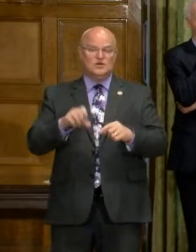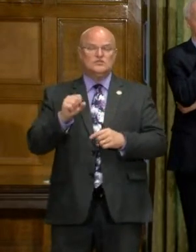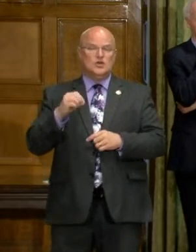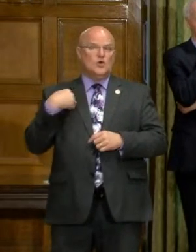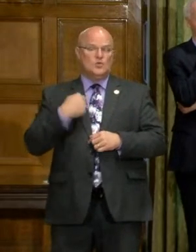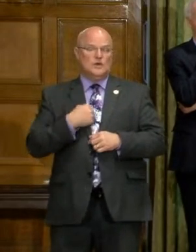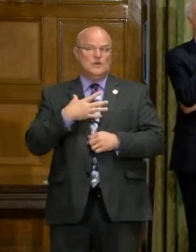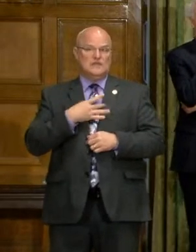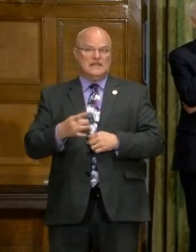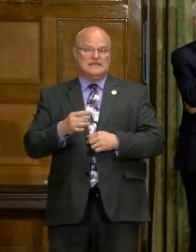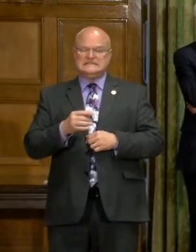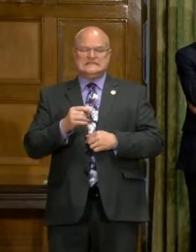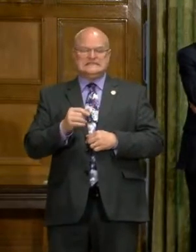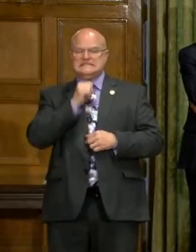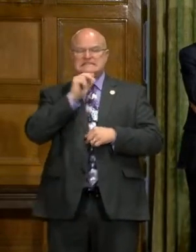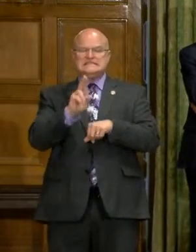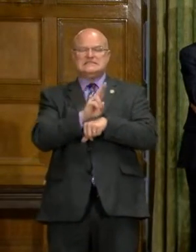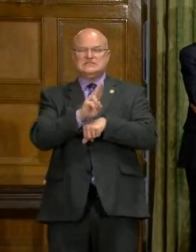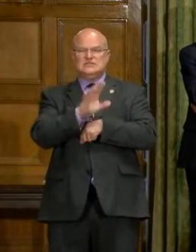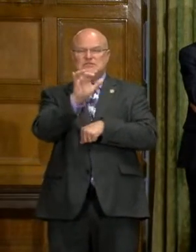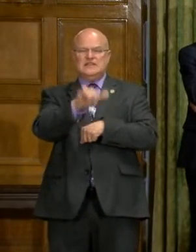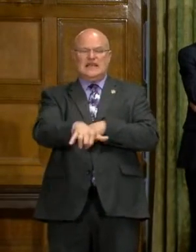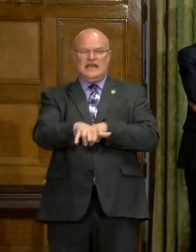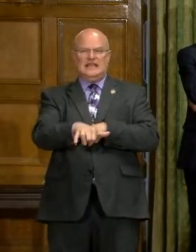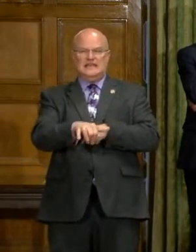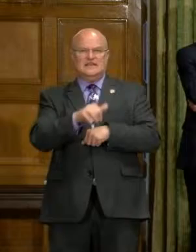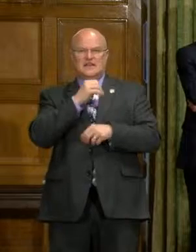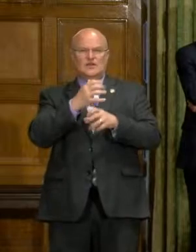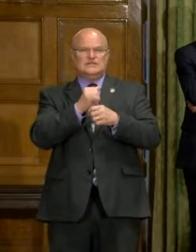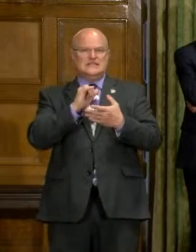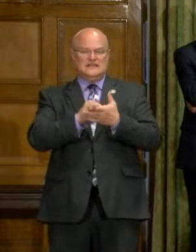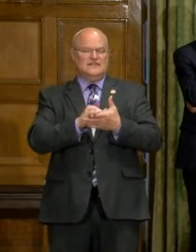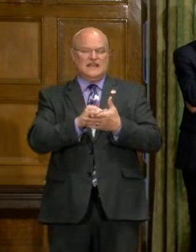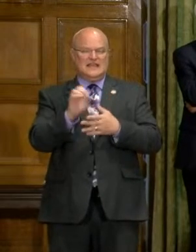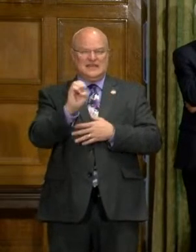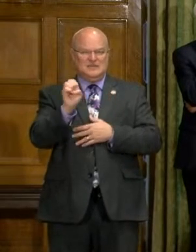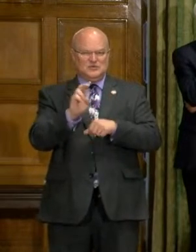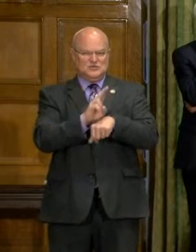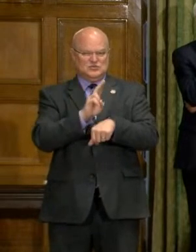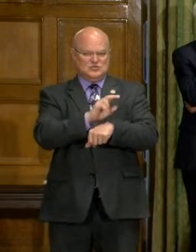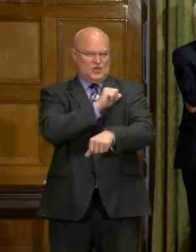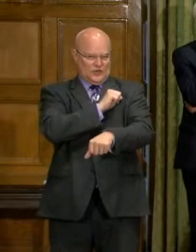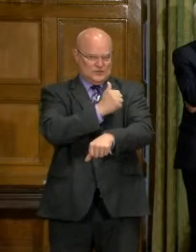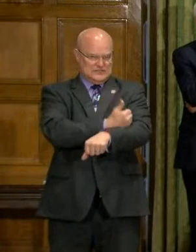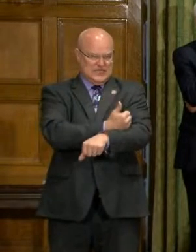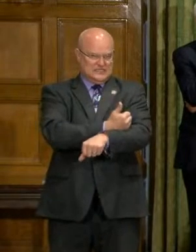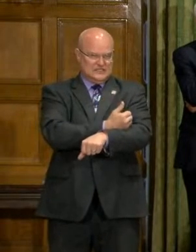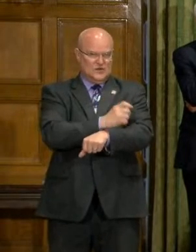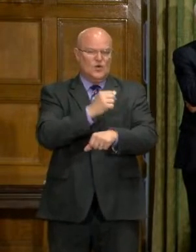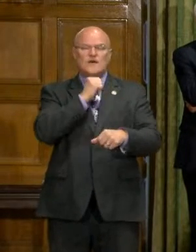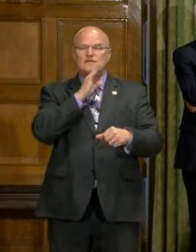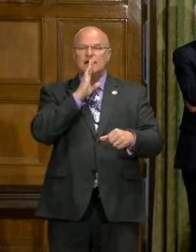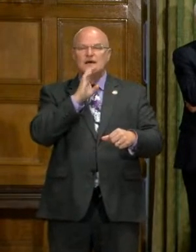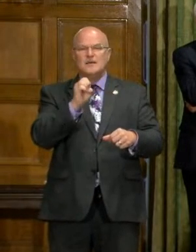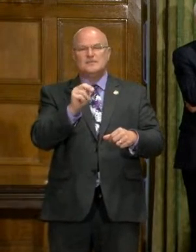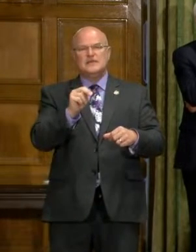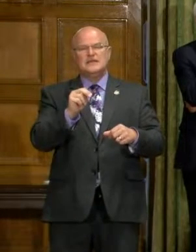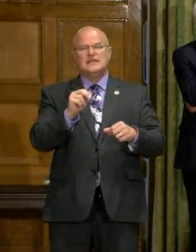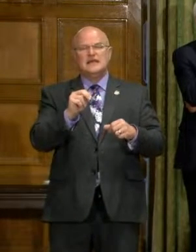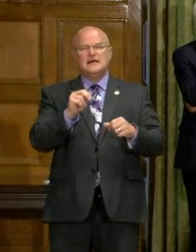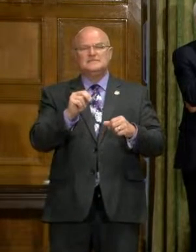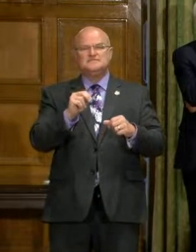so we would like to discourage the use of those that have not received that emergency use authorization or have not been